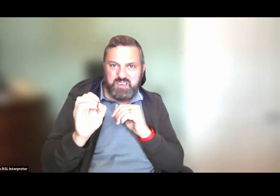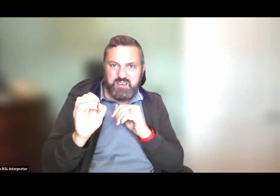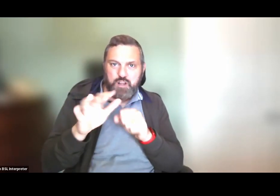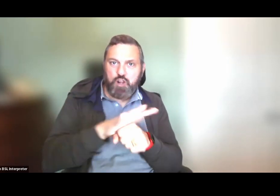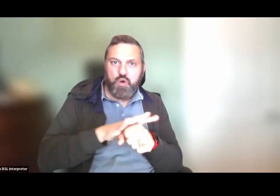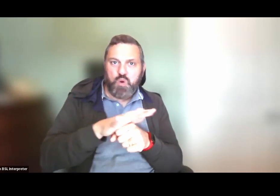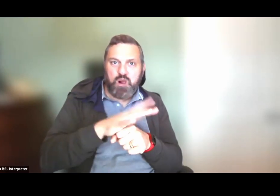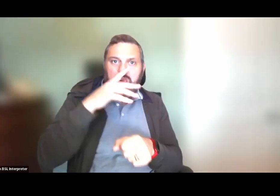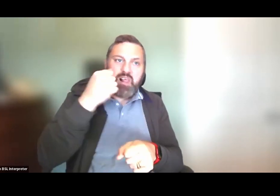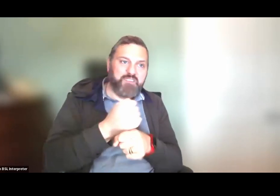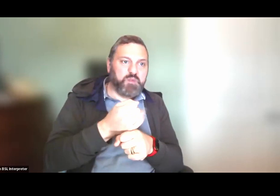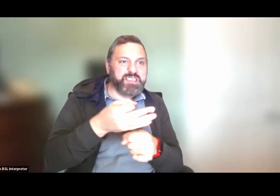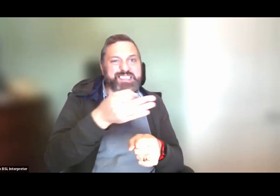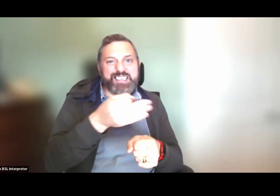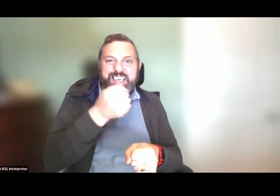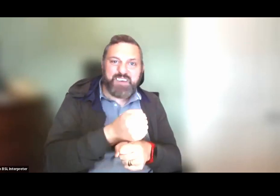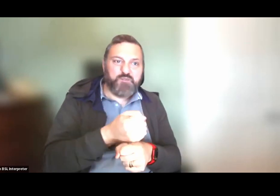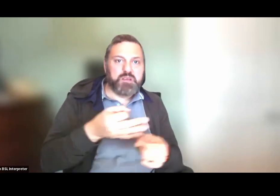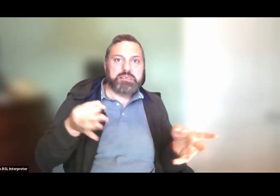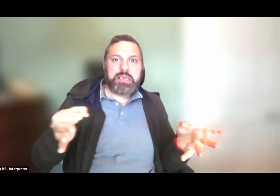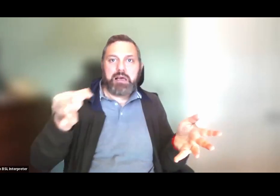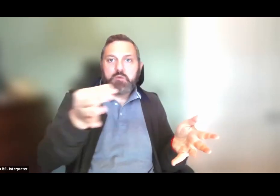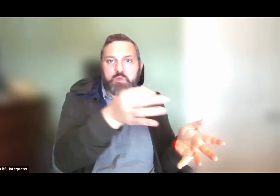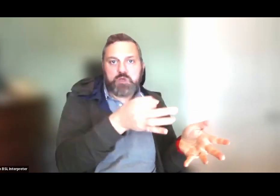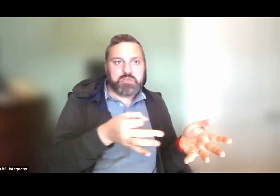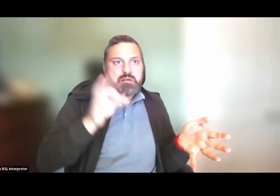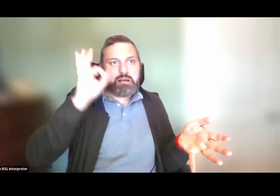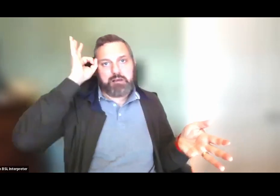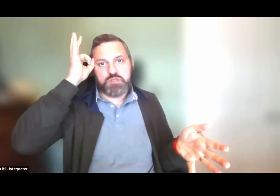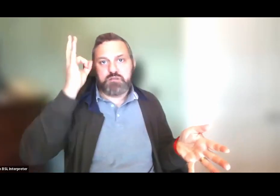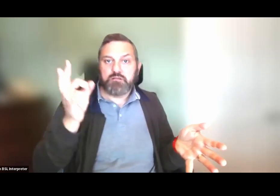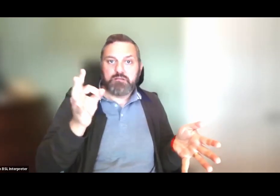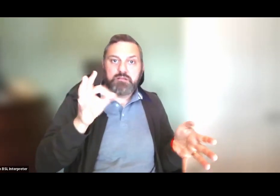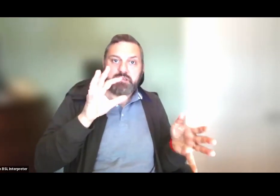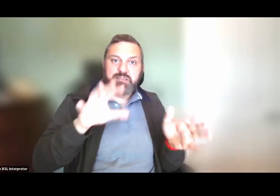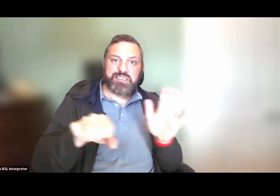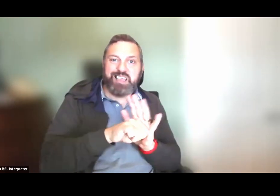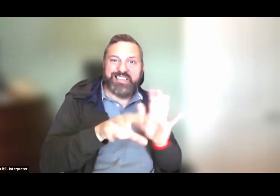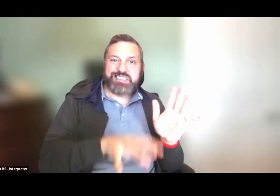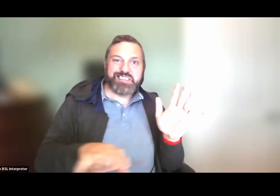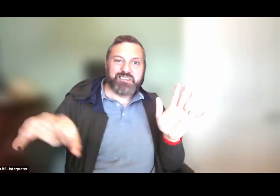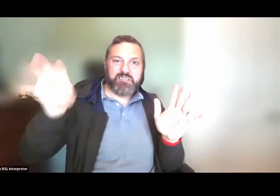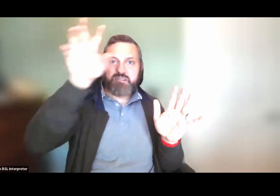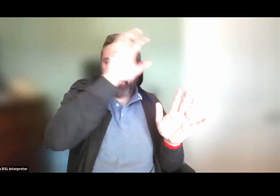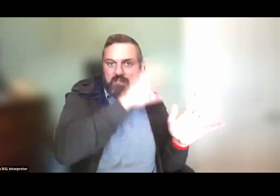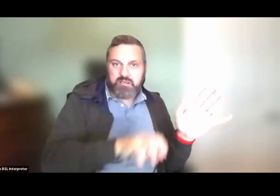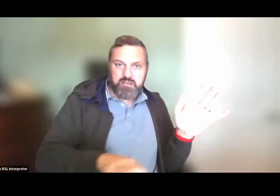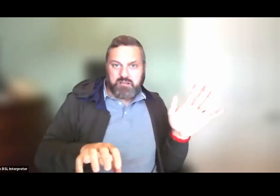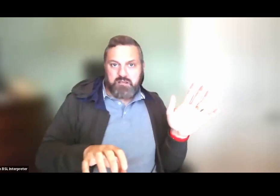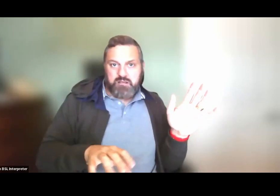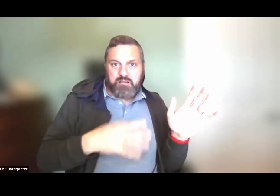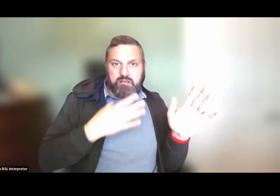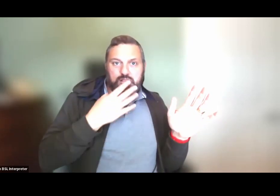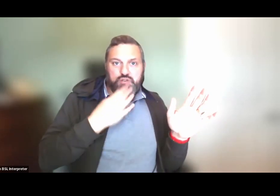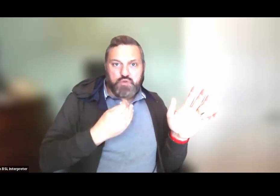governments, meaning city governments, towns, districts, councils, states, around the world that are using